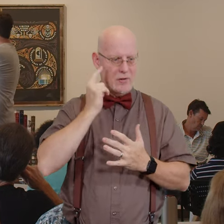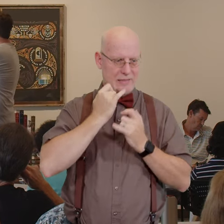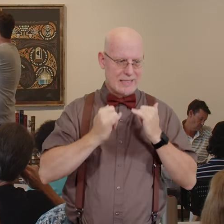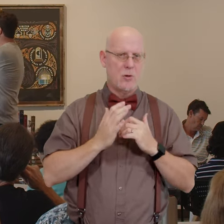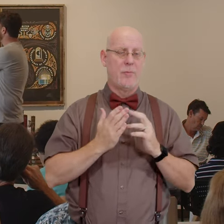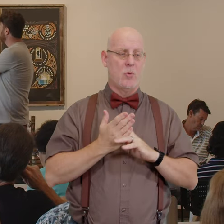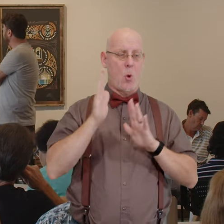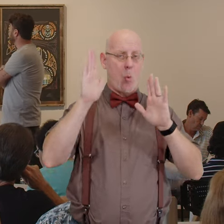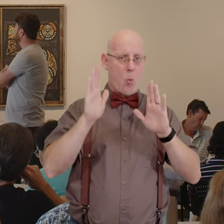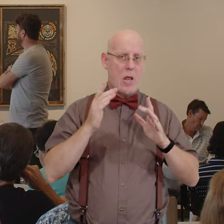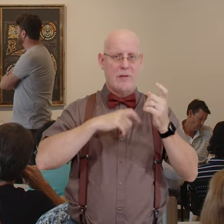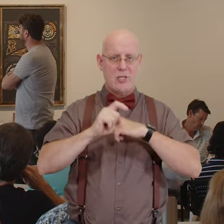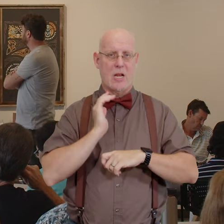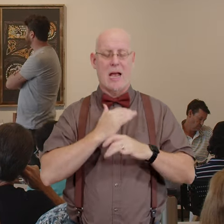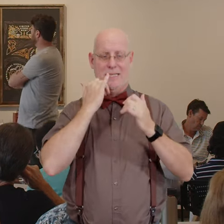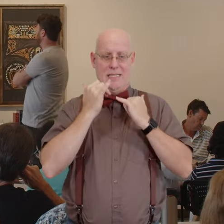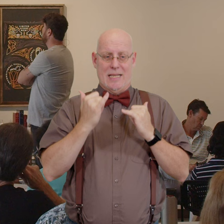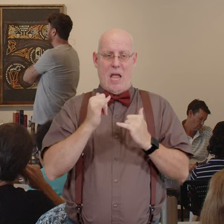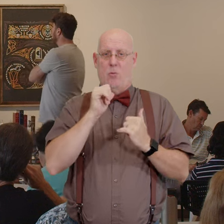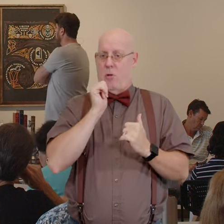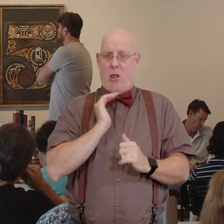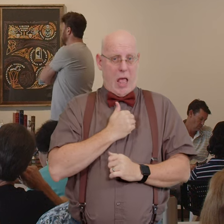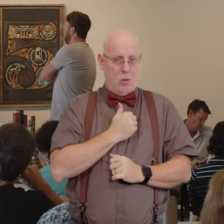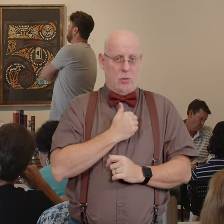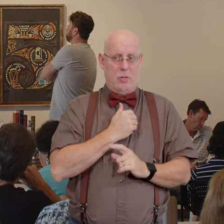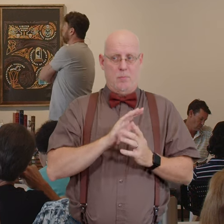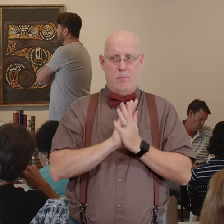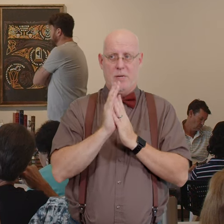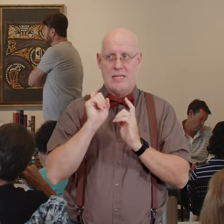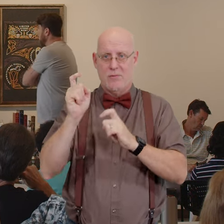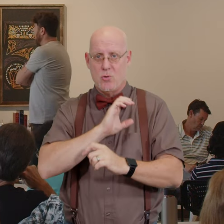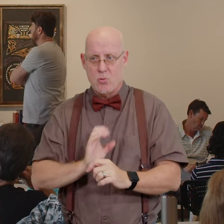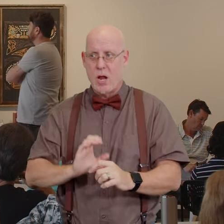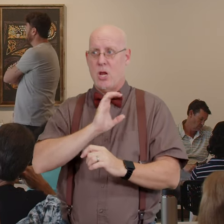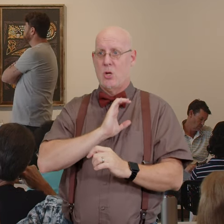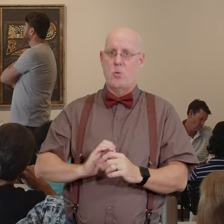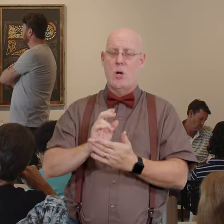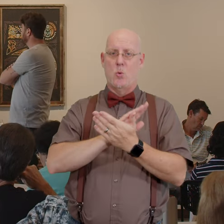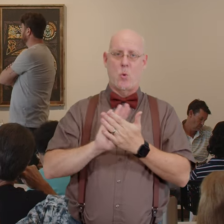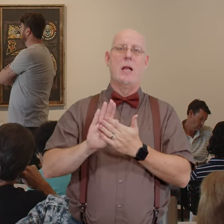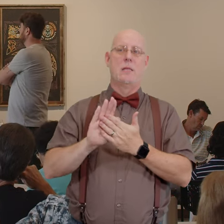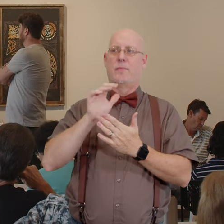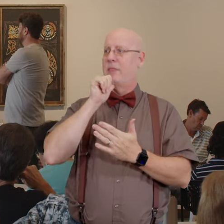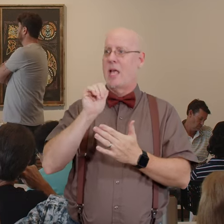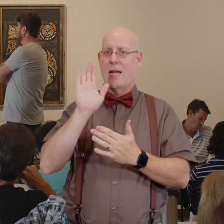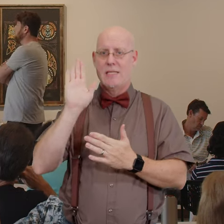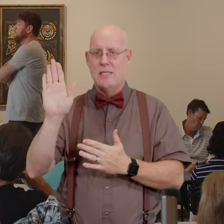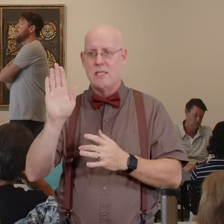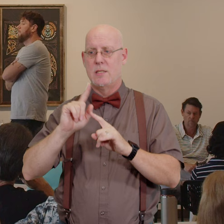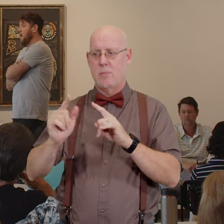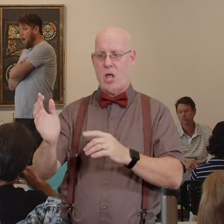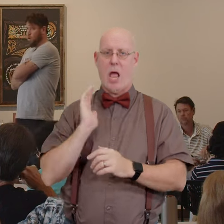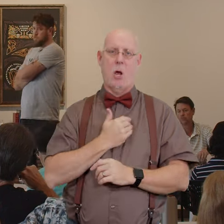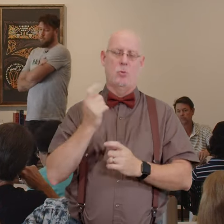for sinners. For by a wonderful exchange, our sins are now not ours, but Christ, and Christ's righteousness is not